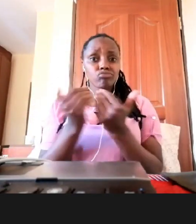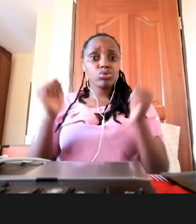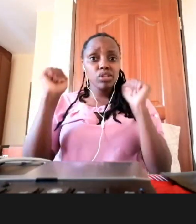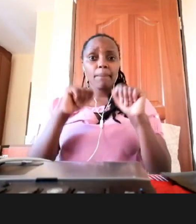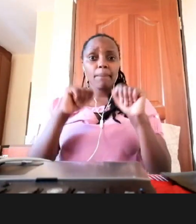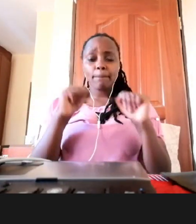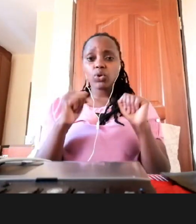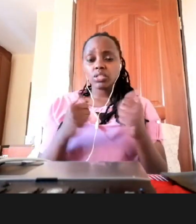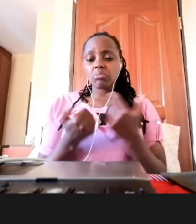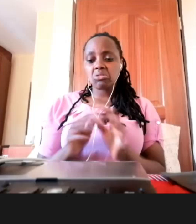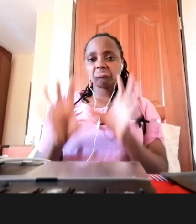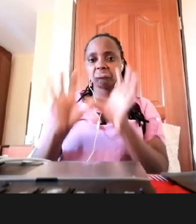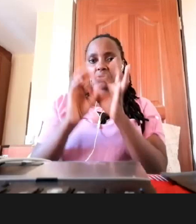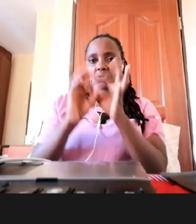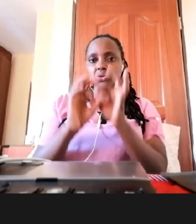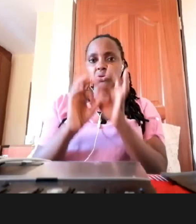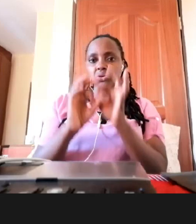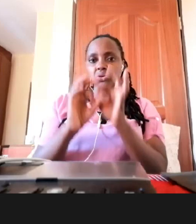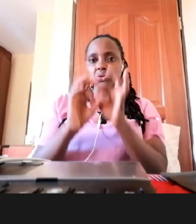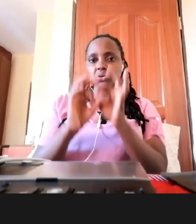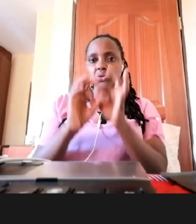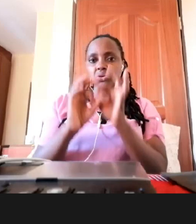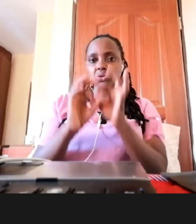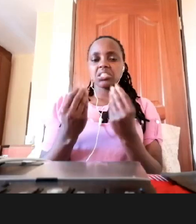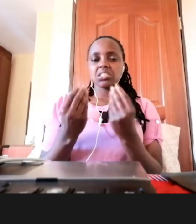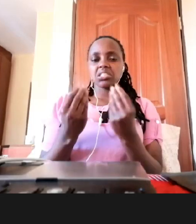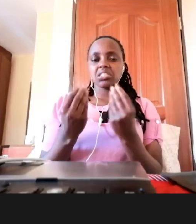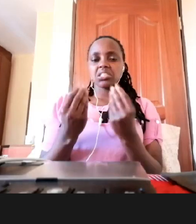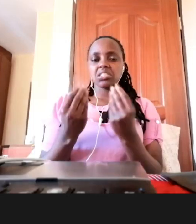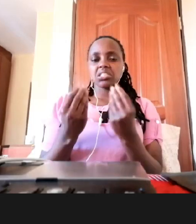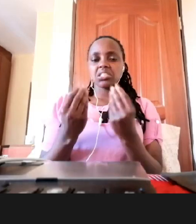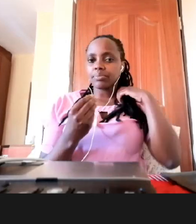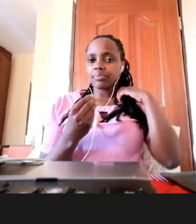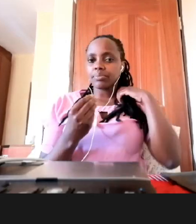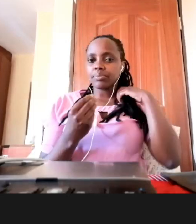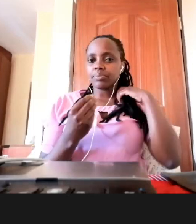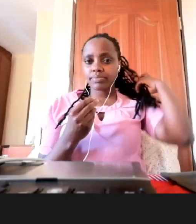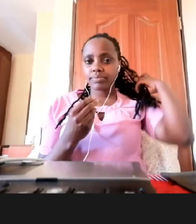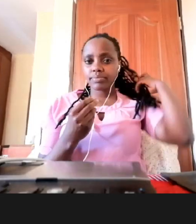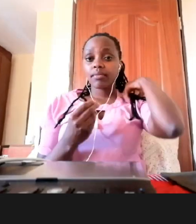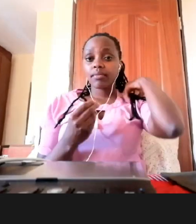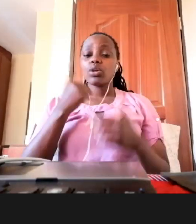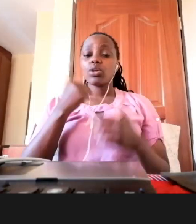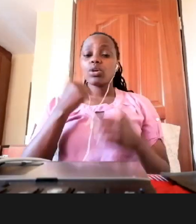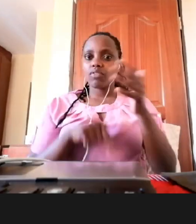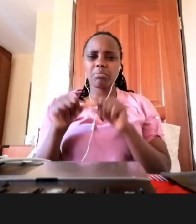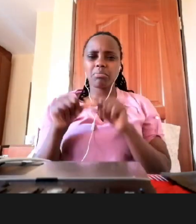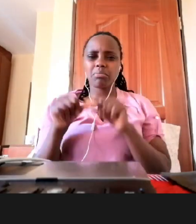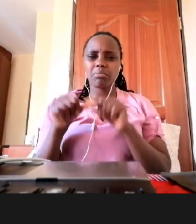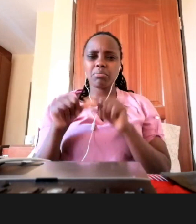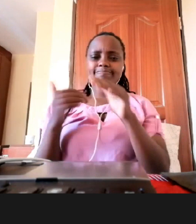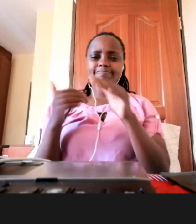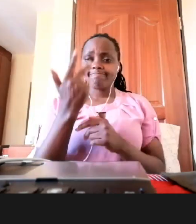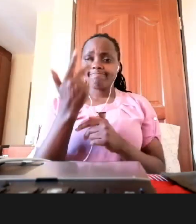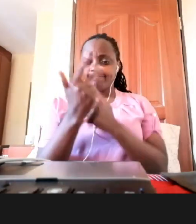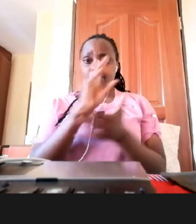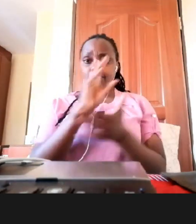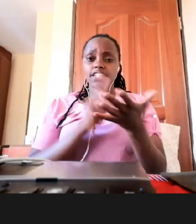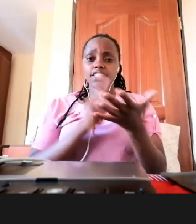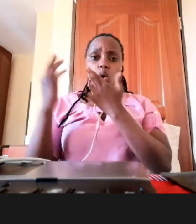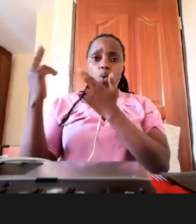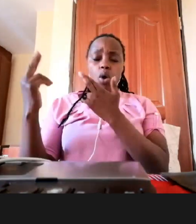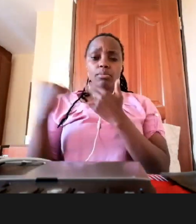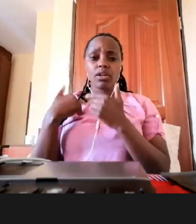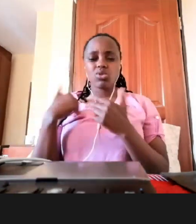could actually relate to. And we had wanted to have because we had 3 districts, so we're hoping to have